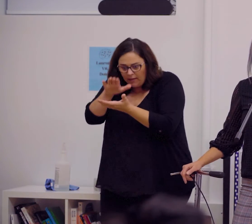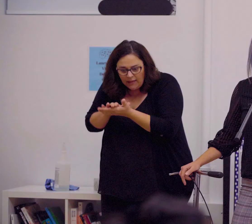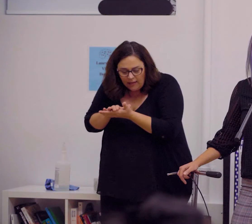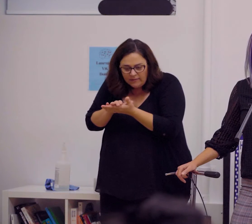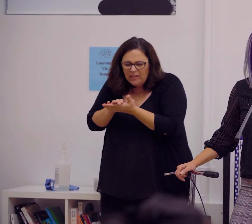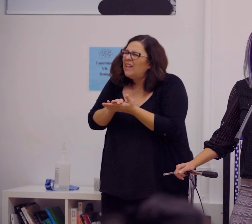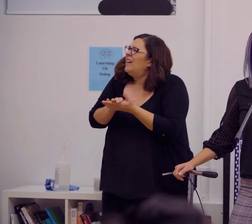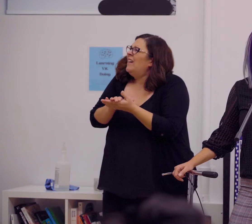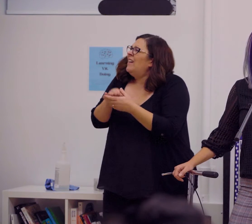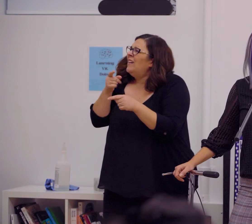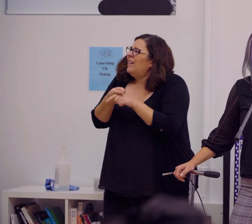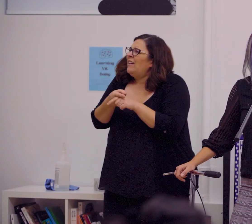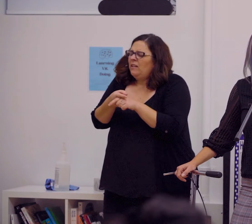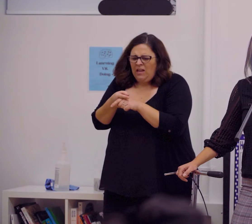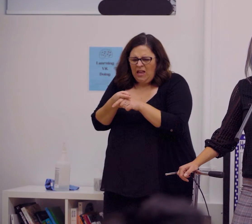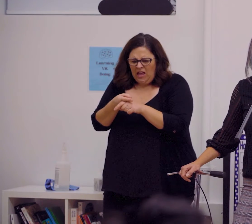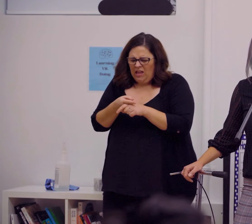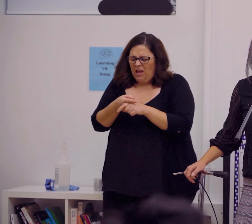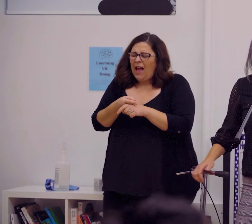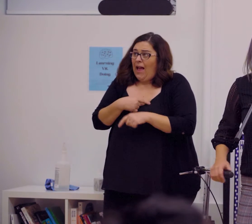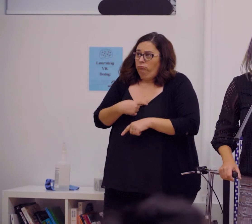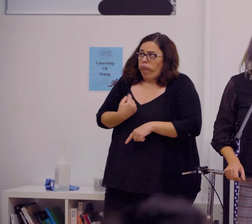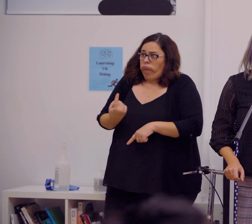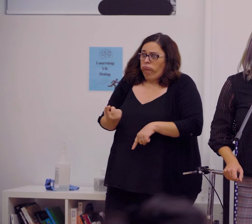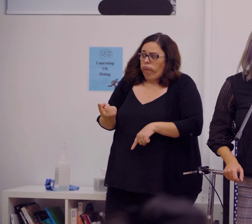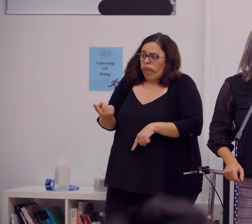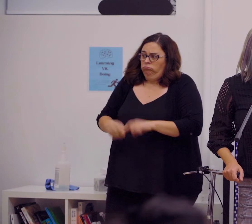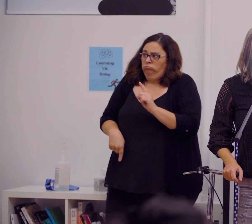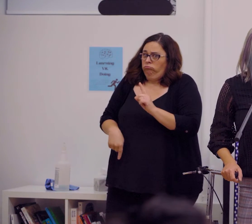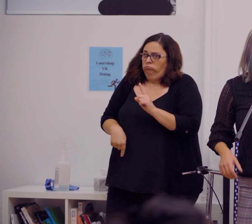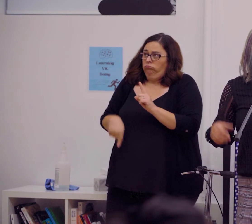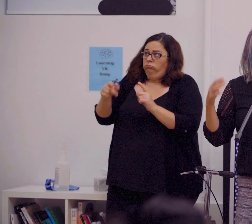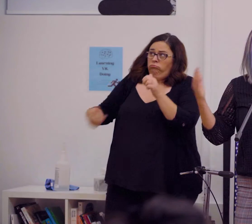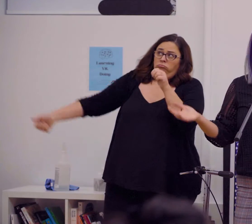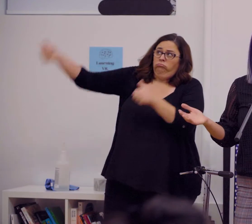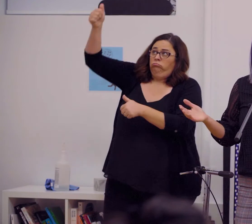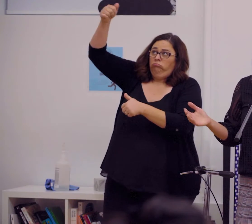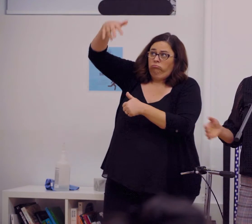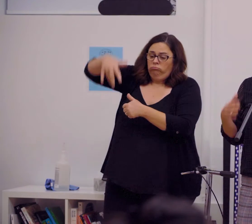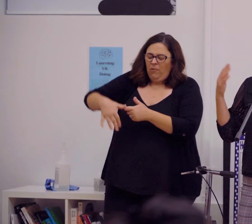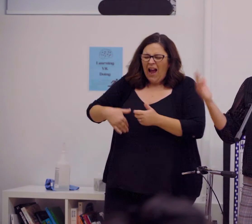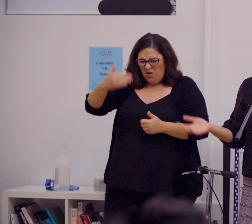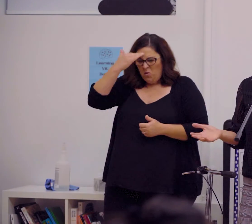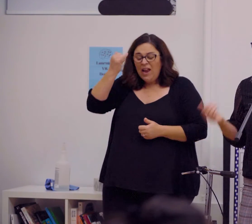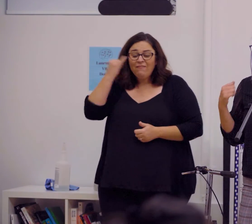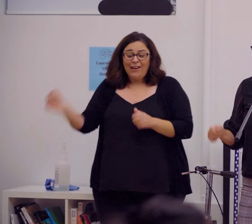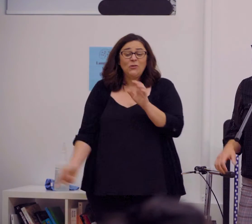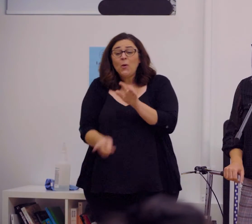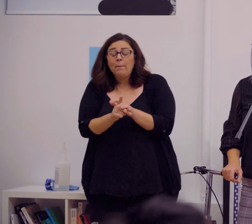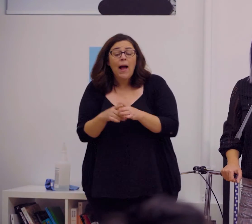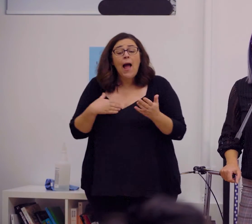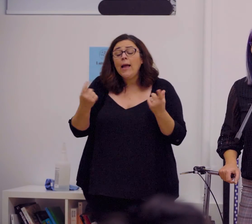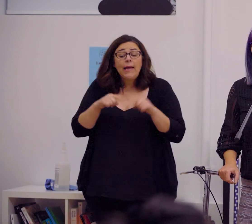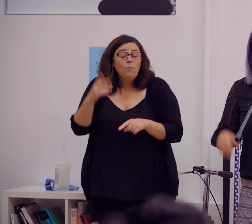figure out how I was going to get myself out of having to work that way. Because one thing I also knew was that if I went to community and said, "I'm here because